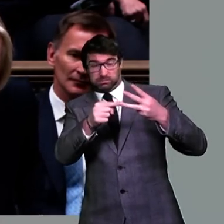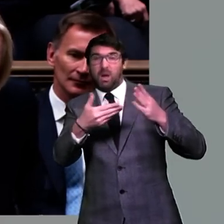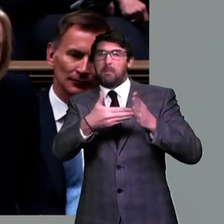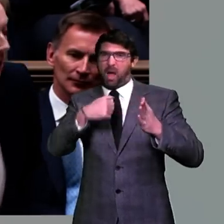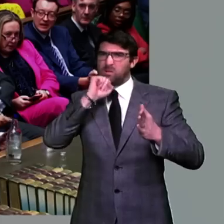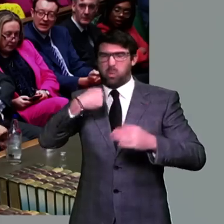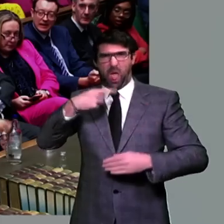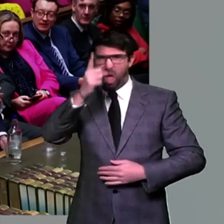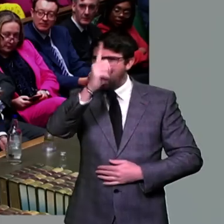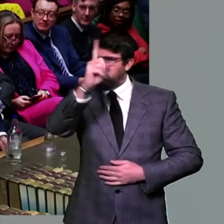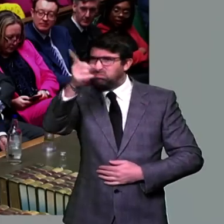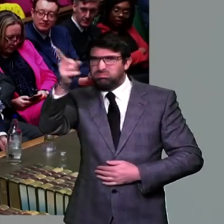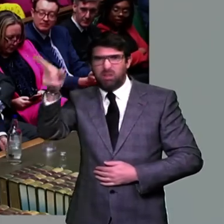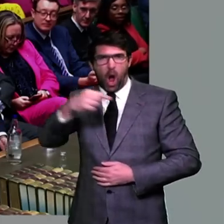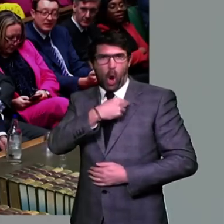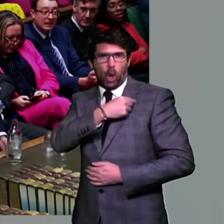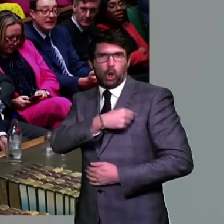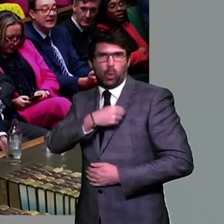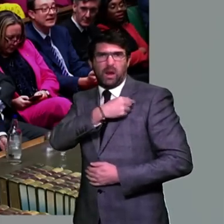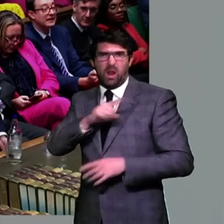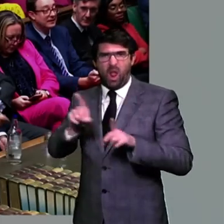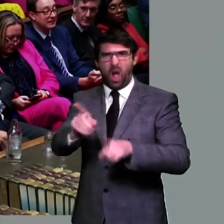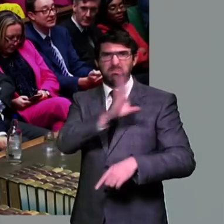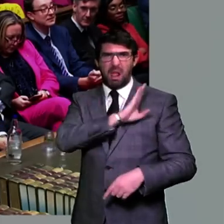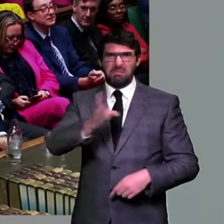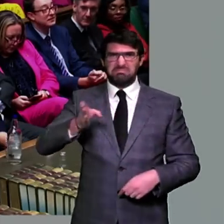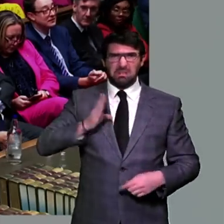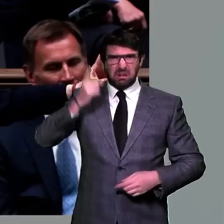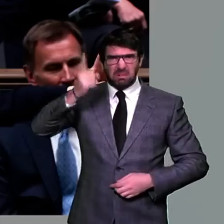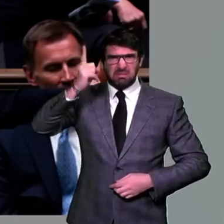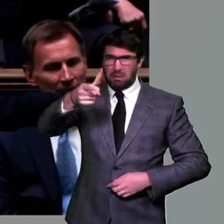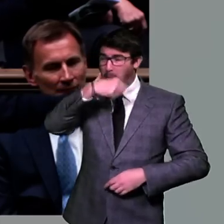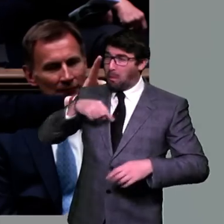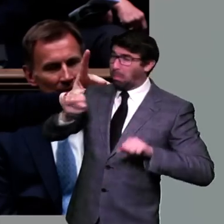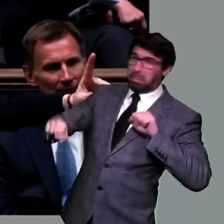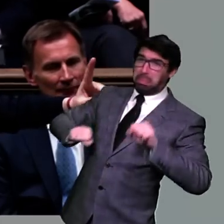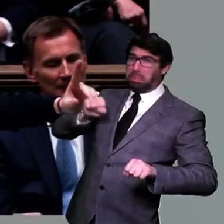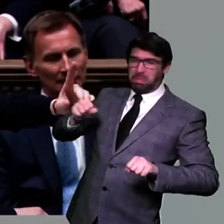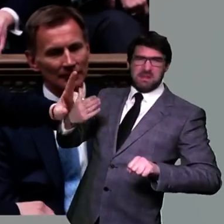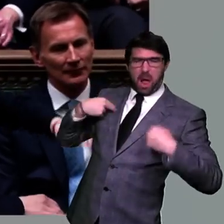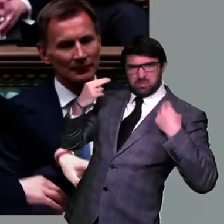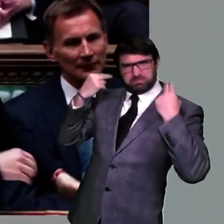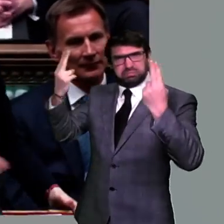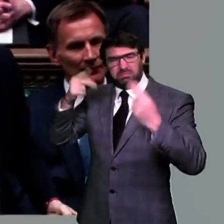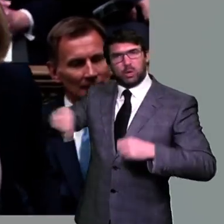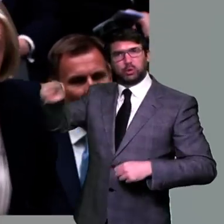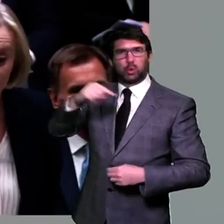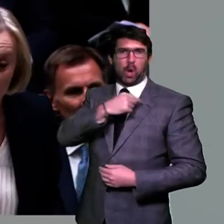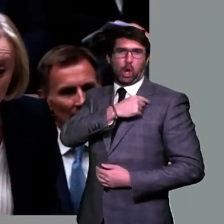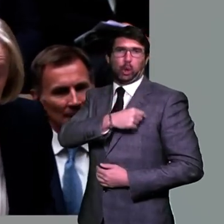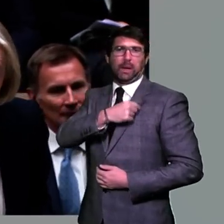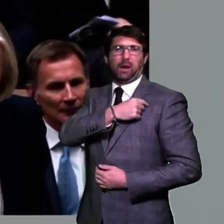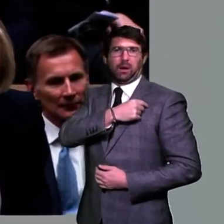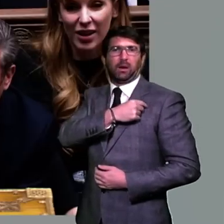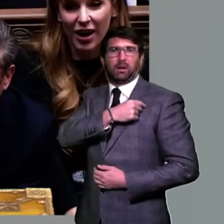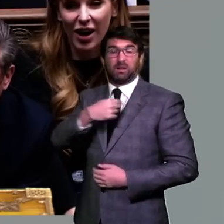Now, what, Mr. Speaker? I think, Mr. Speaker, that is more of a record of action than the